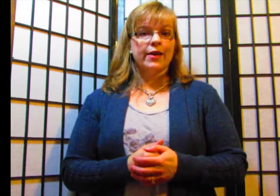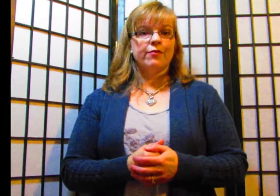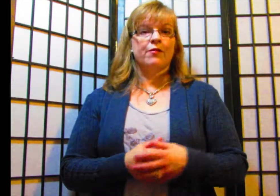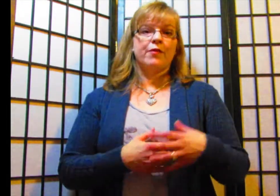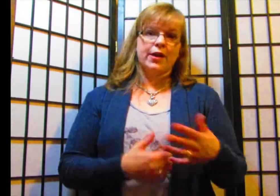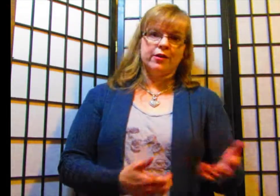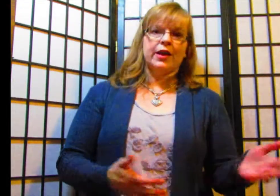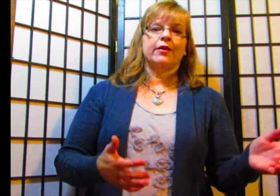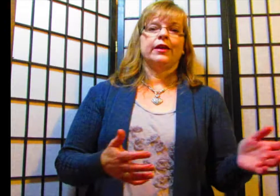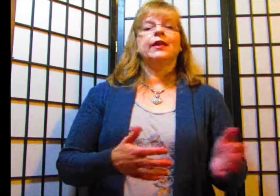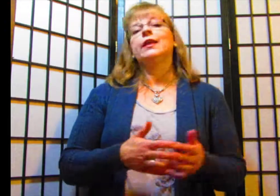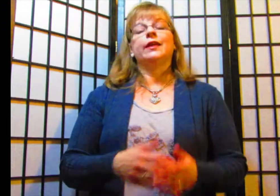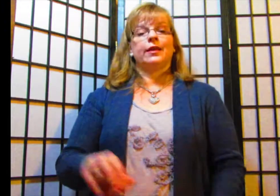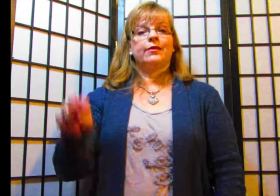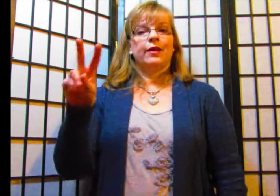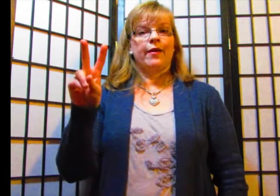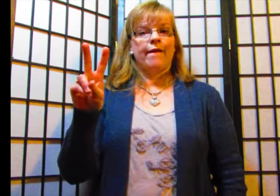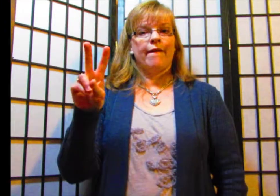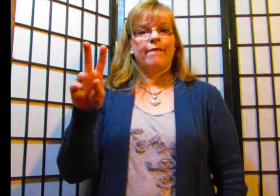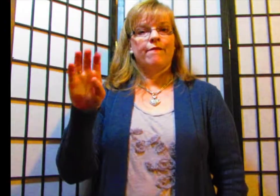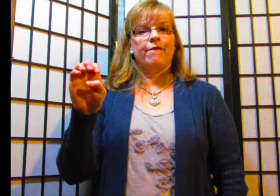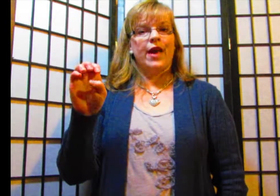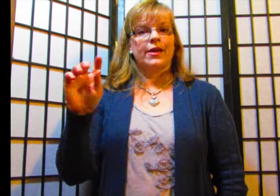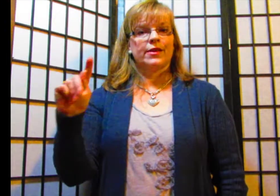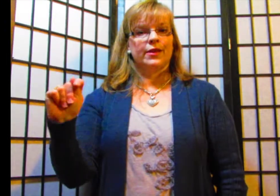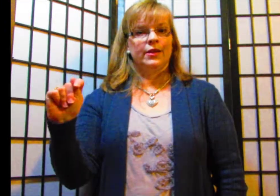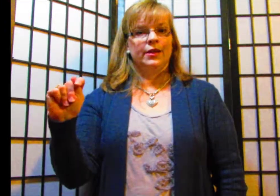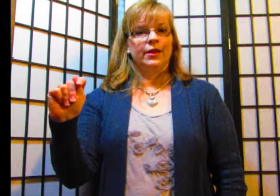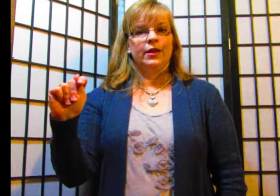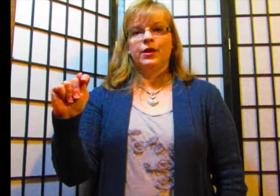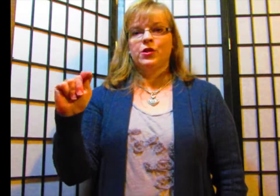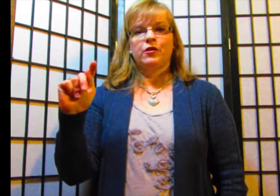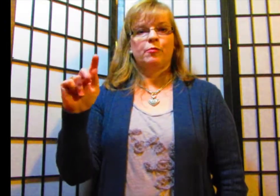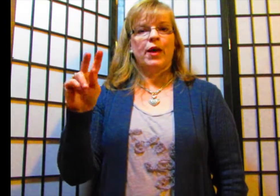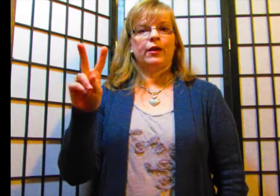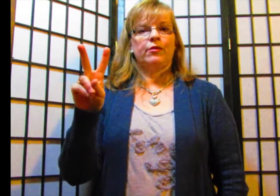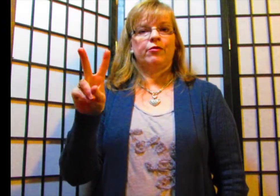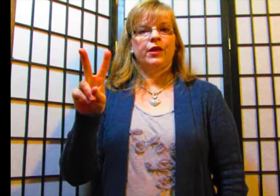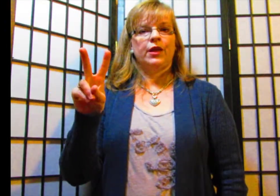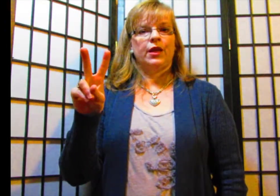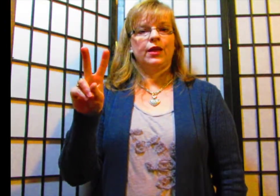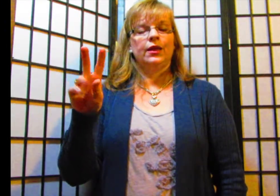for veterinarian is vet. Just spell it.